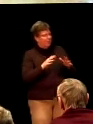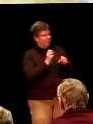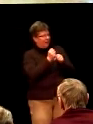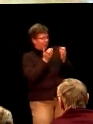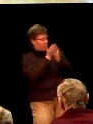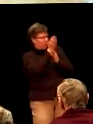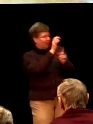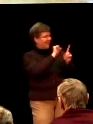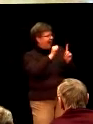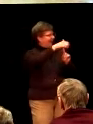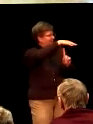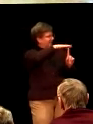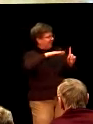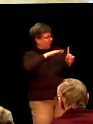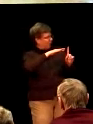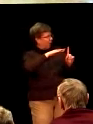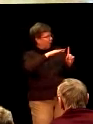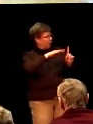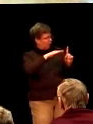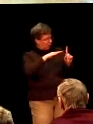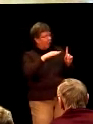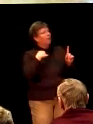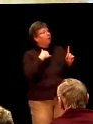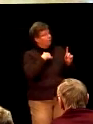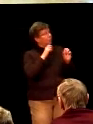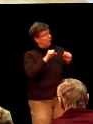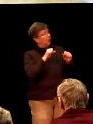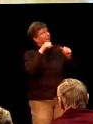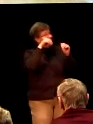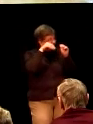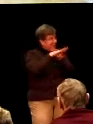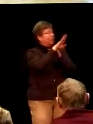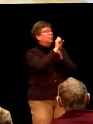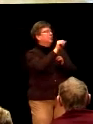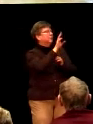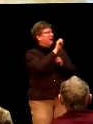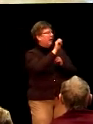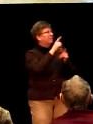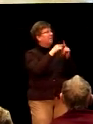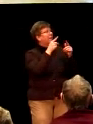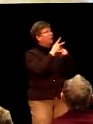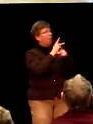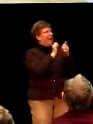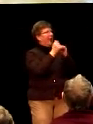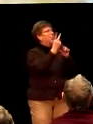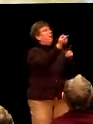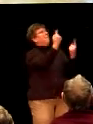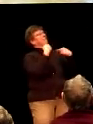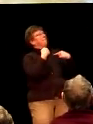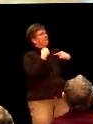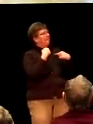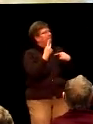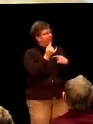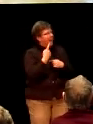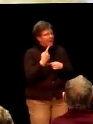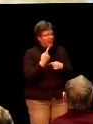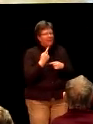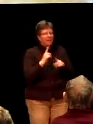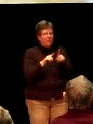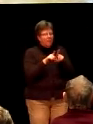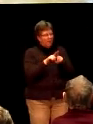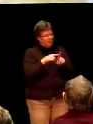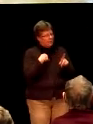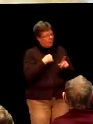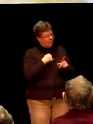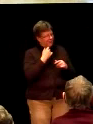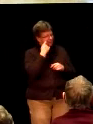atmosphere and get through all of that mass so that we could get into space and then figure out how to get back in too. But also